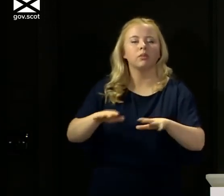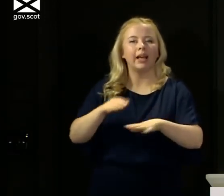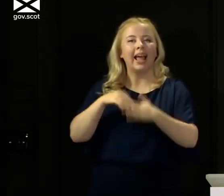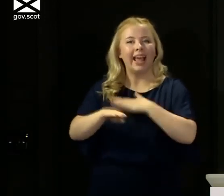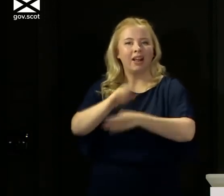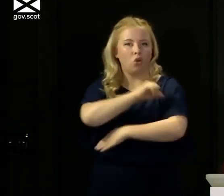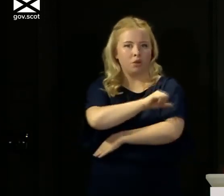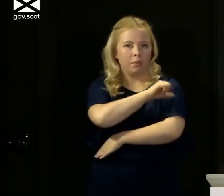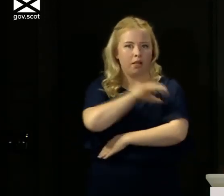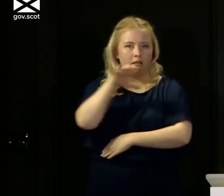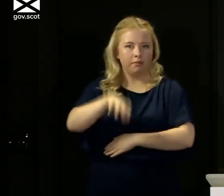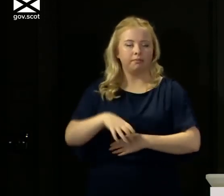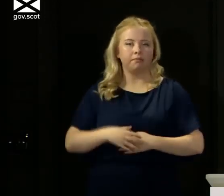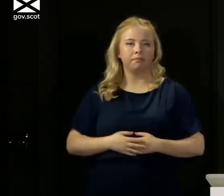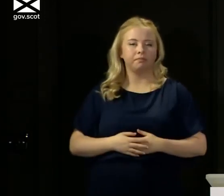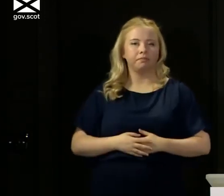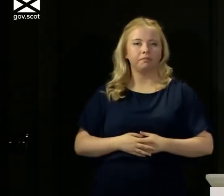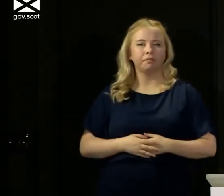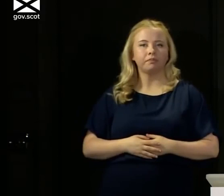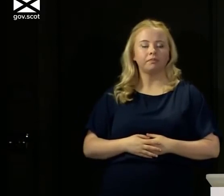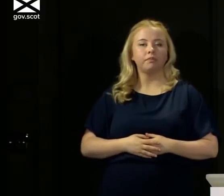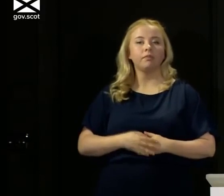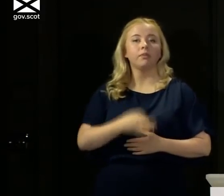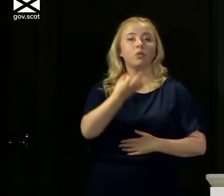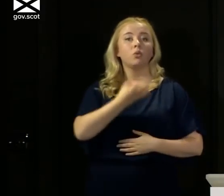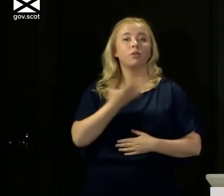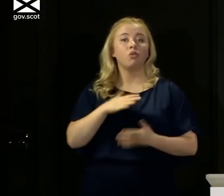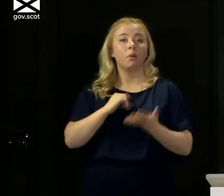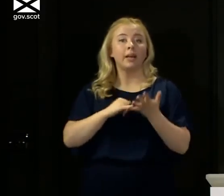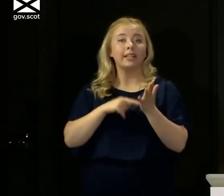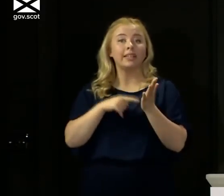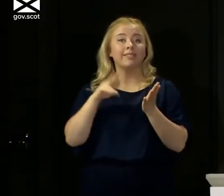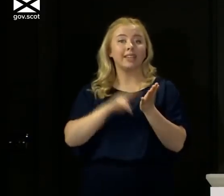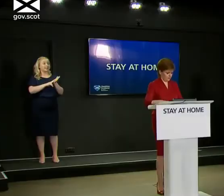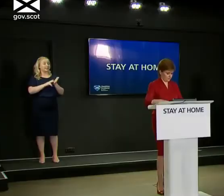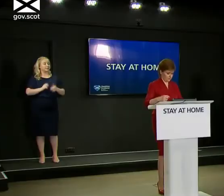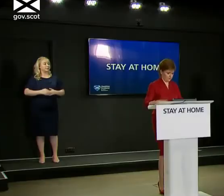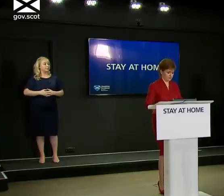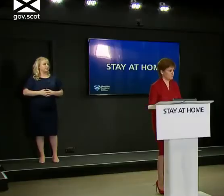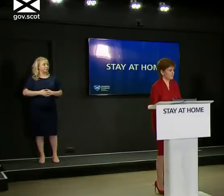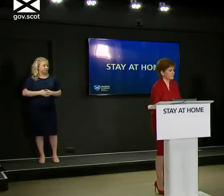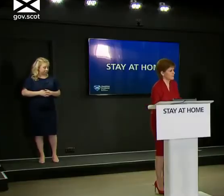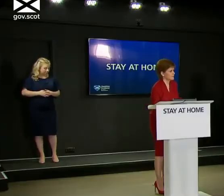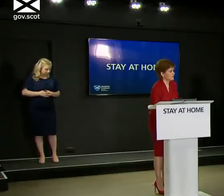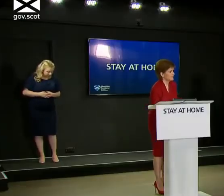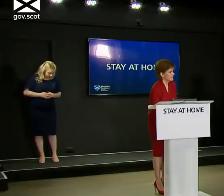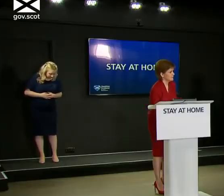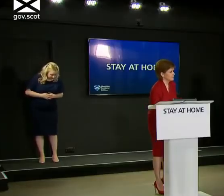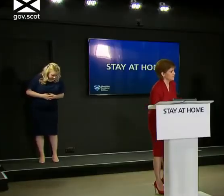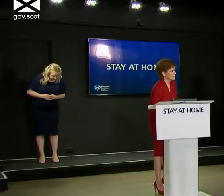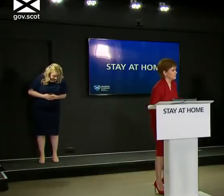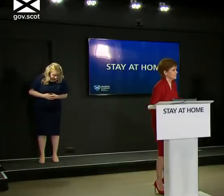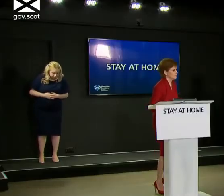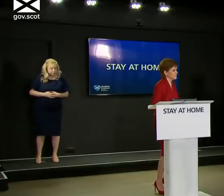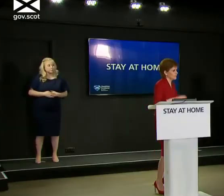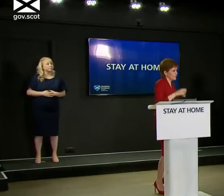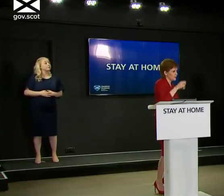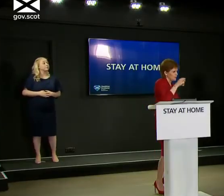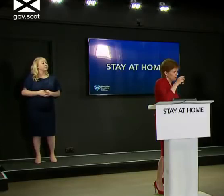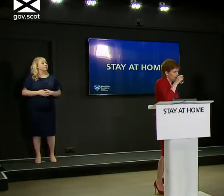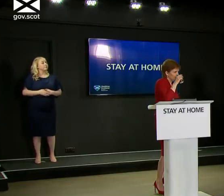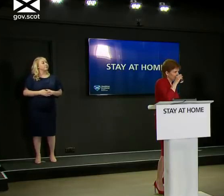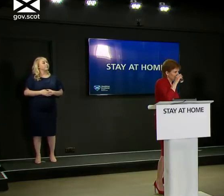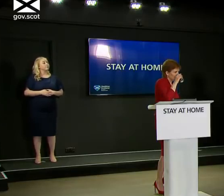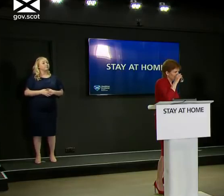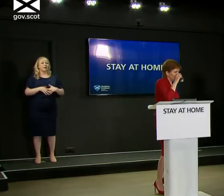hospital settings. Ross Govans from STV. Afternoon, First Minister. Are there any